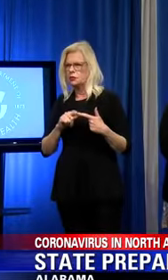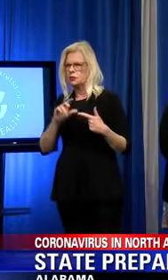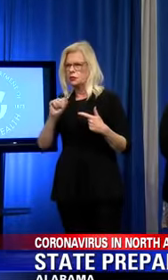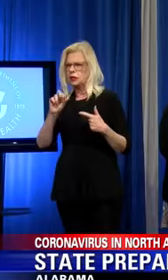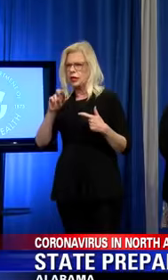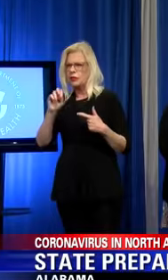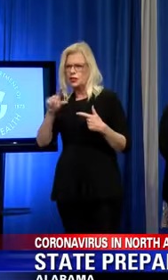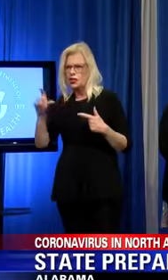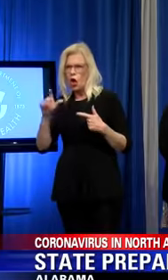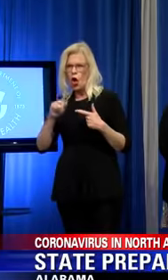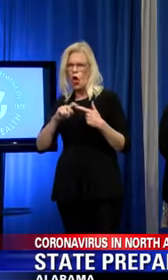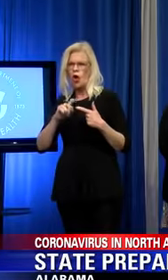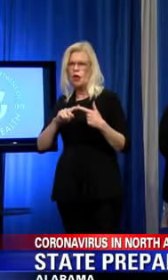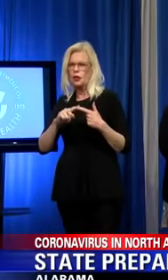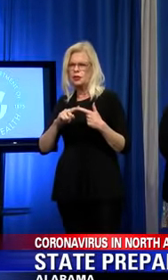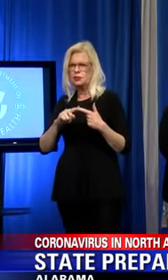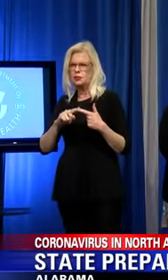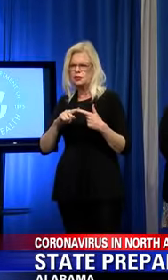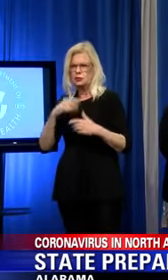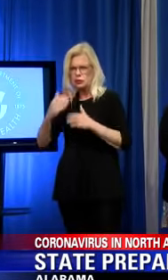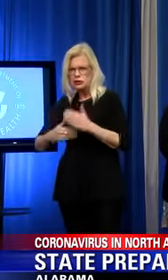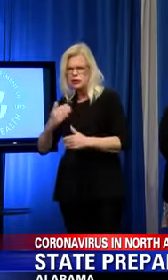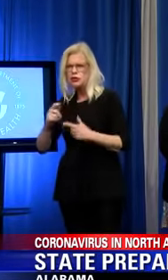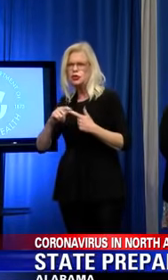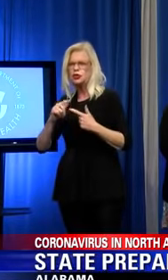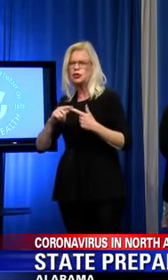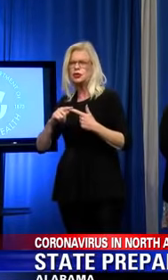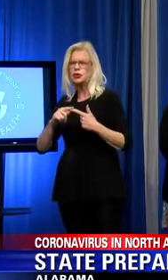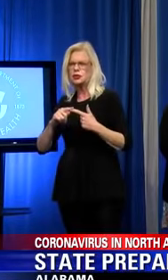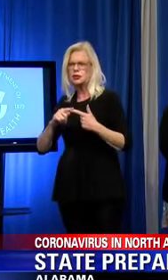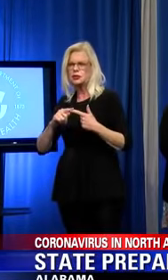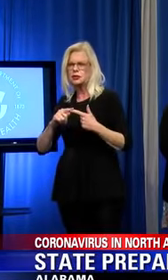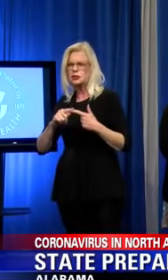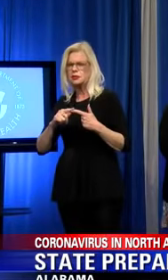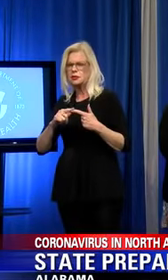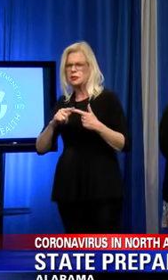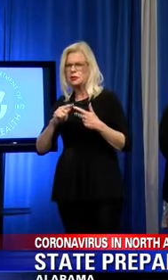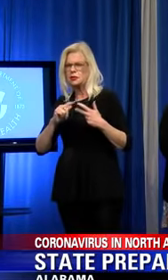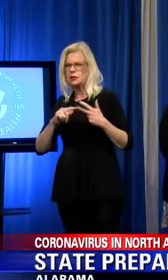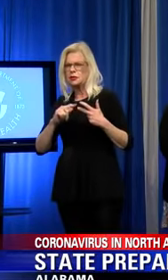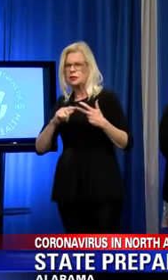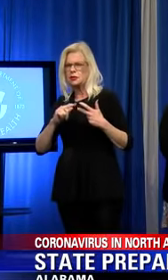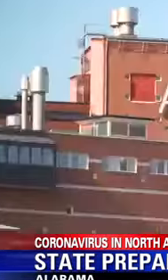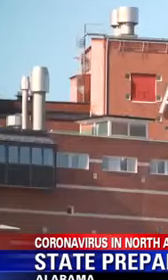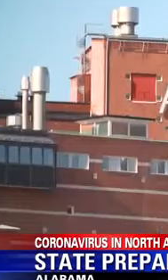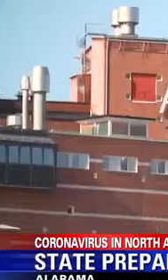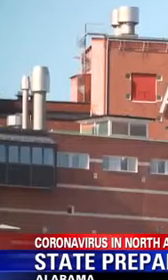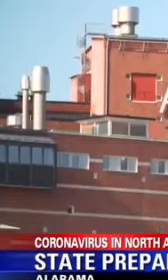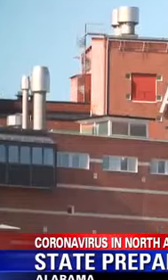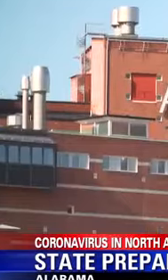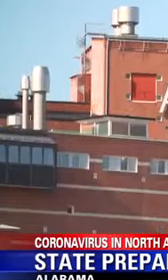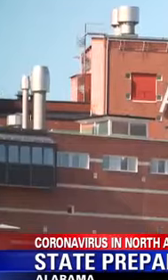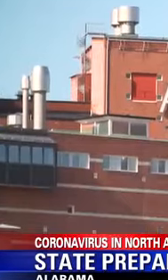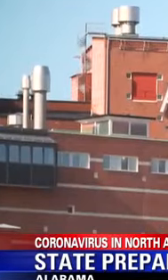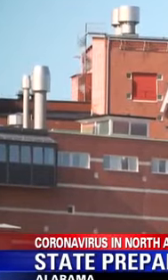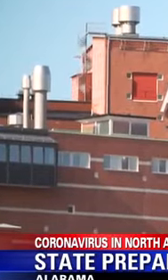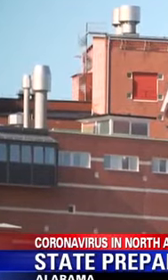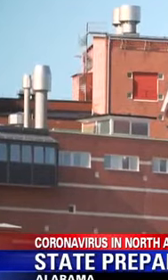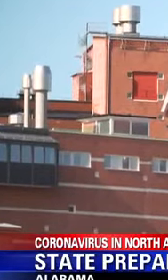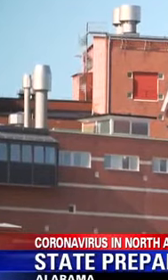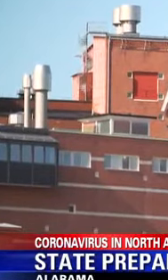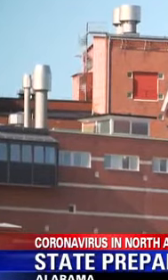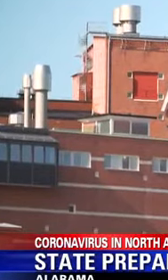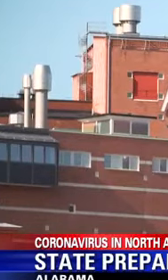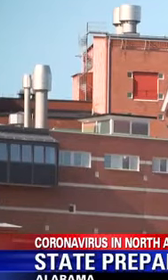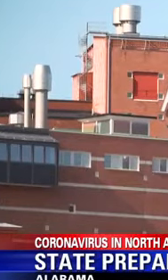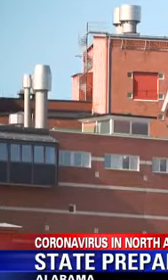generating procedures that put them at particularly high risk, those workers who are involved in mortuary work. Harris said the vaccine most likely